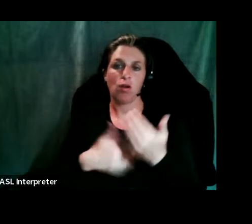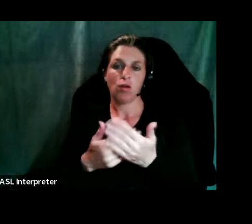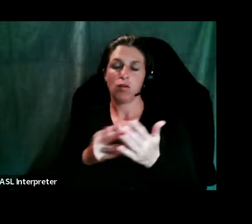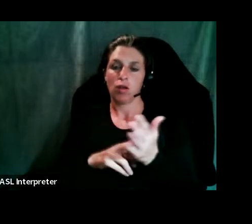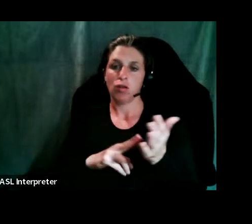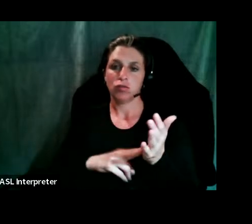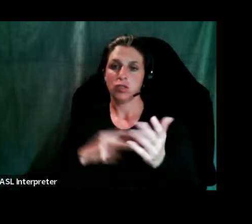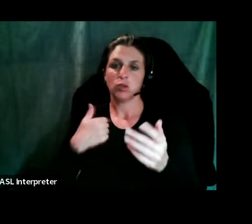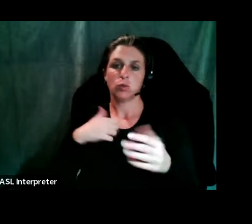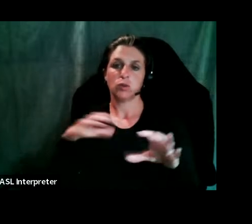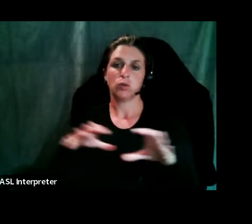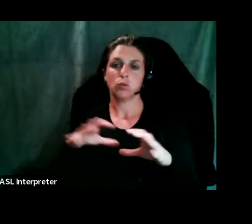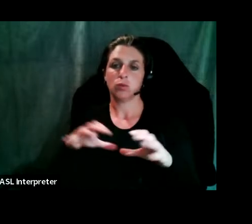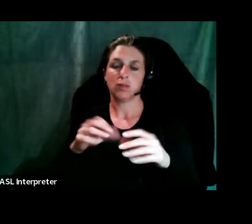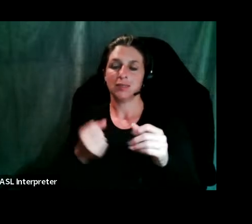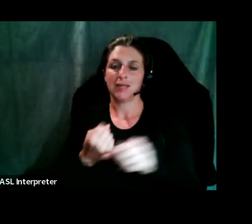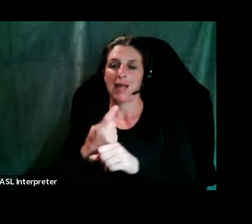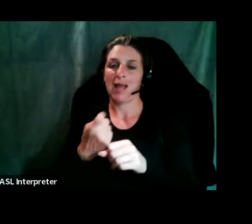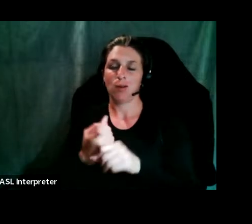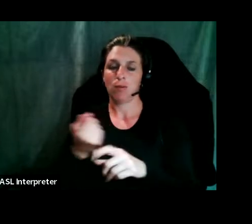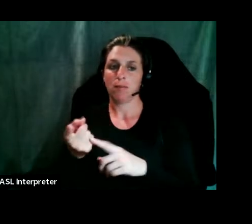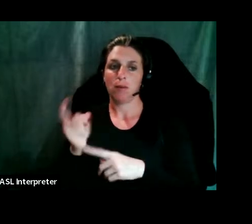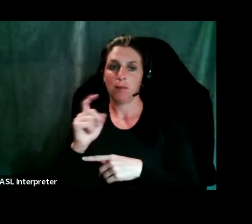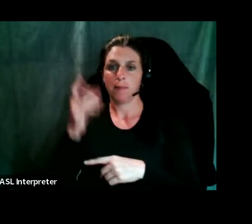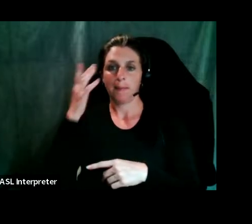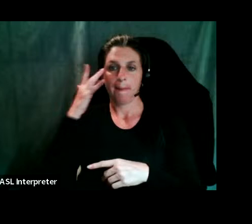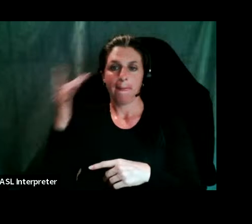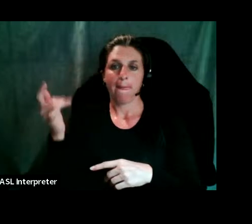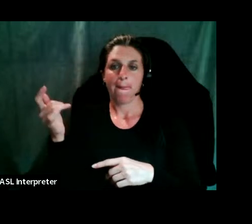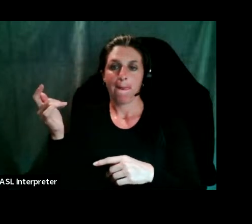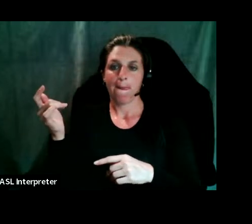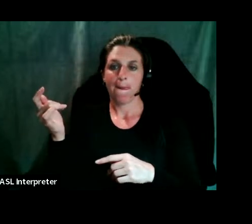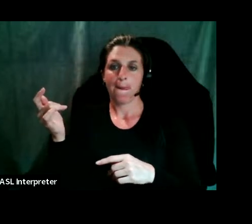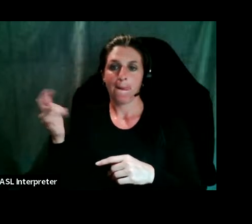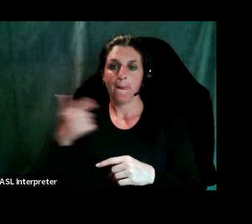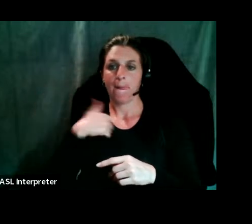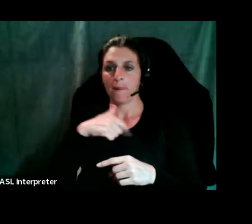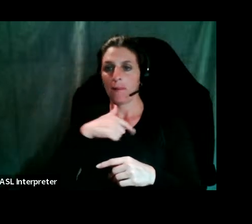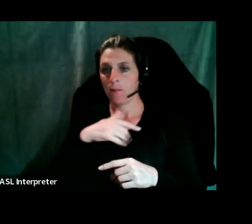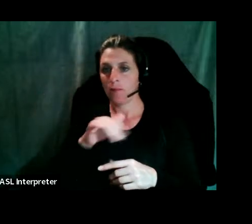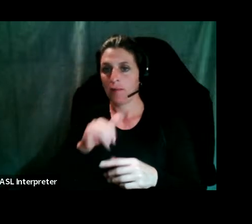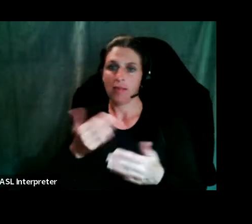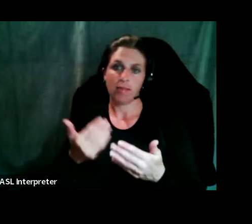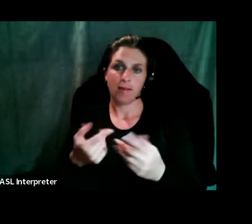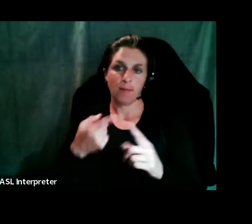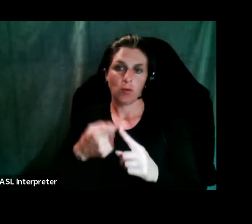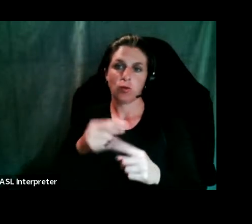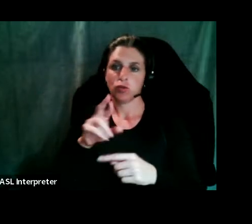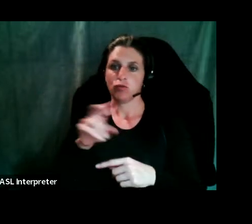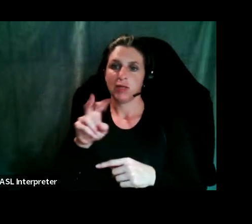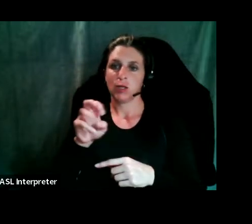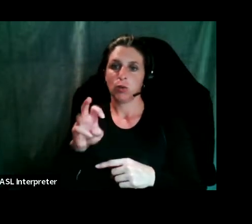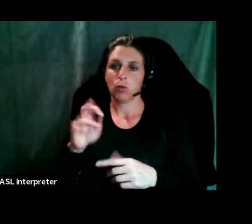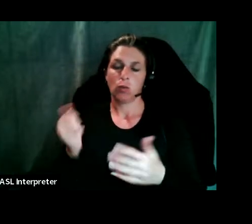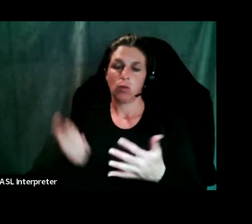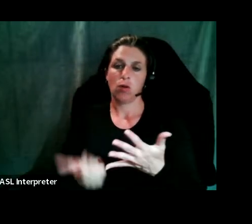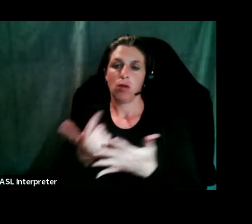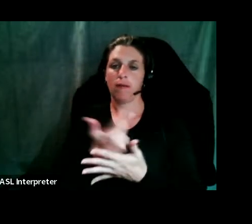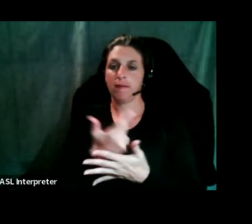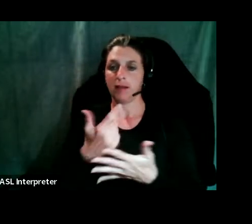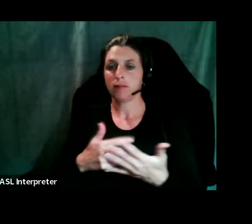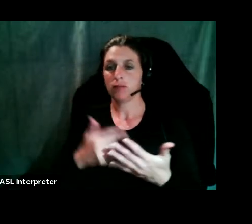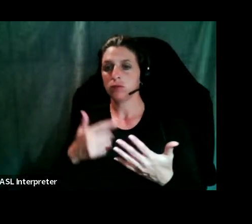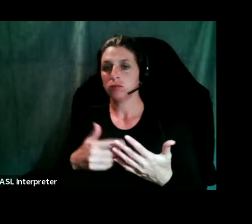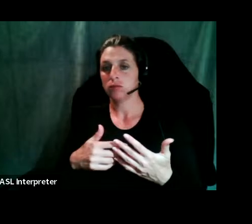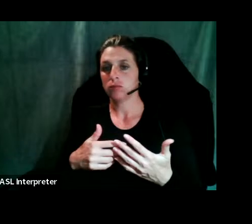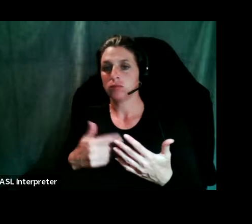this annual moment because, we're at that point of renewing them all. So that is the oversight. I